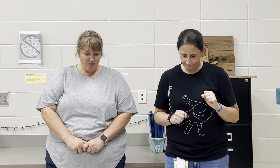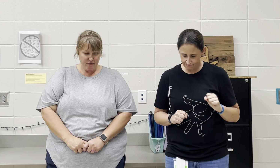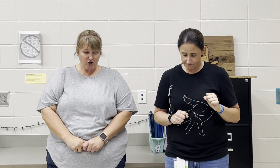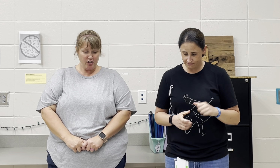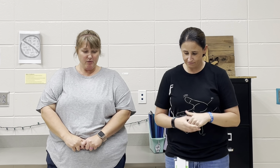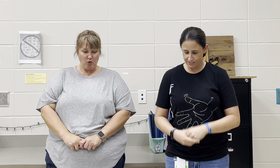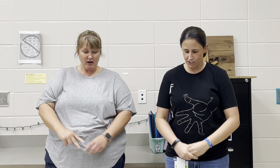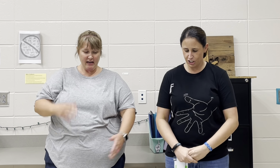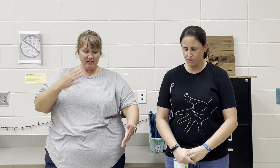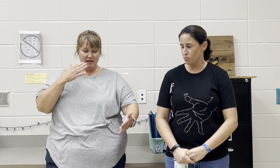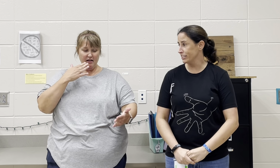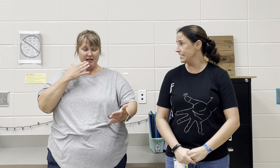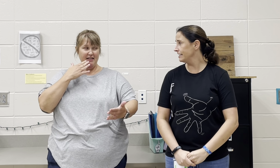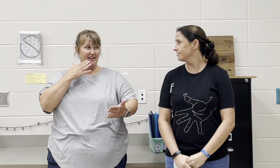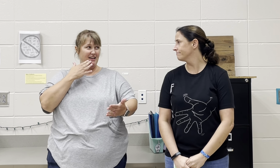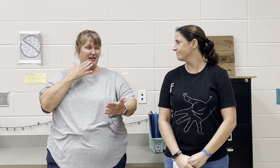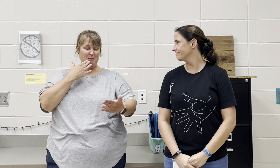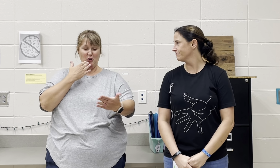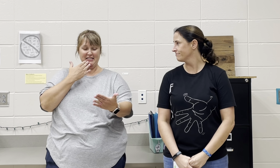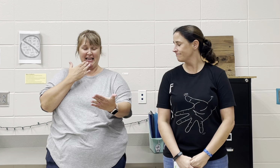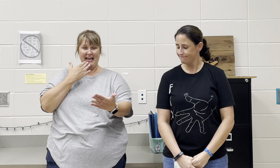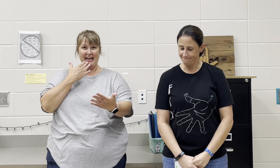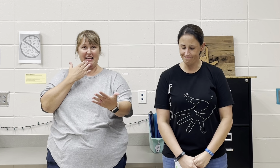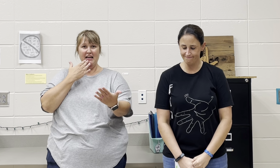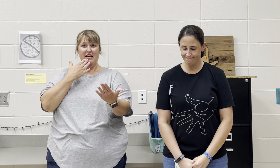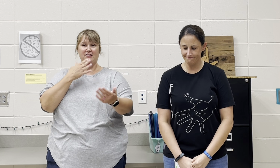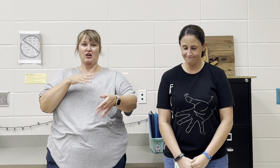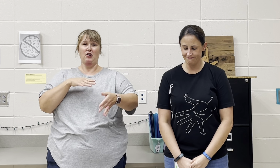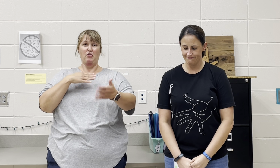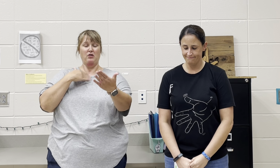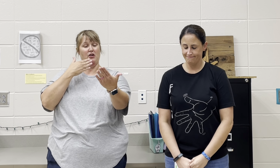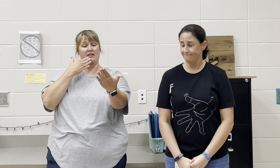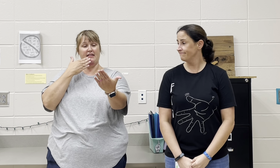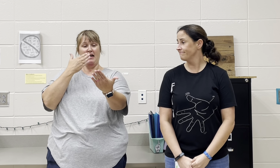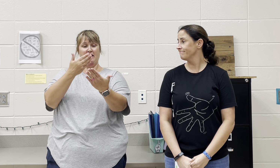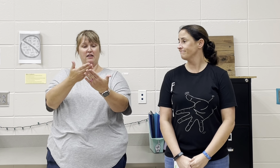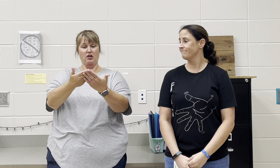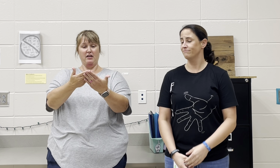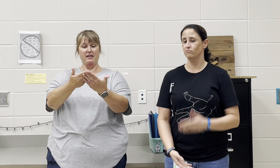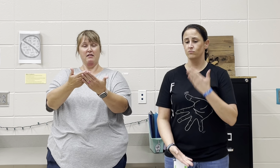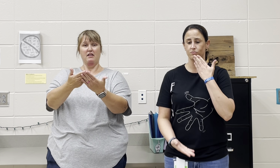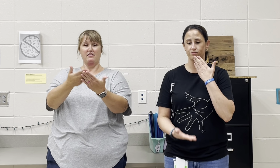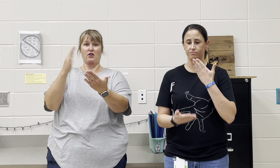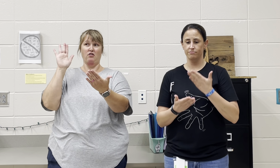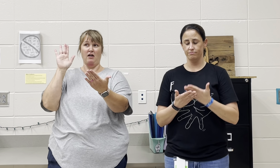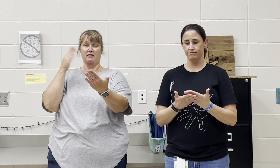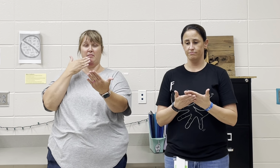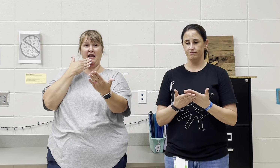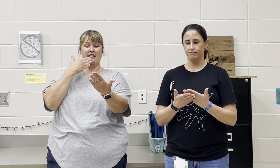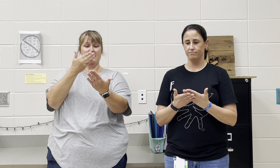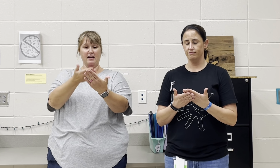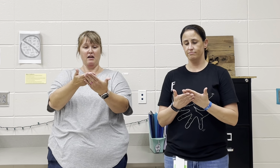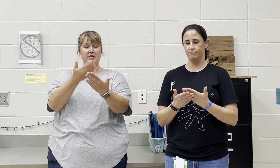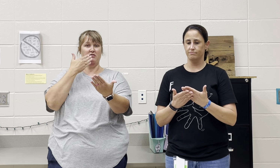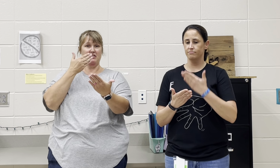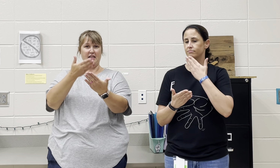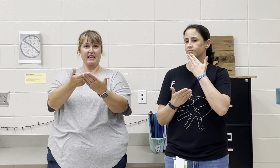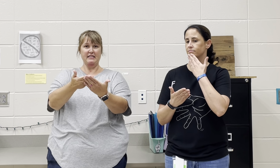for good morning. Good morning. Good morning. So you're gonna sign good. So your non-dominant hand's gonna come down just like it